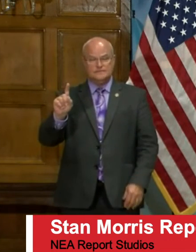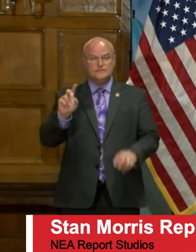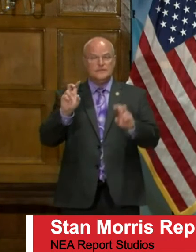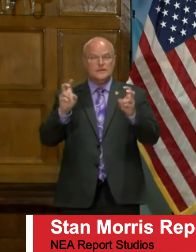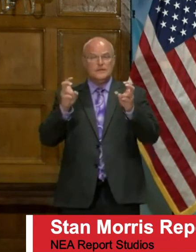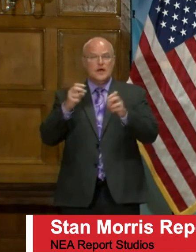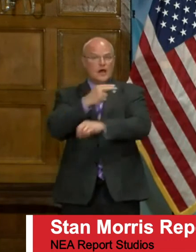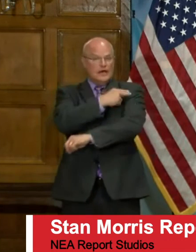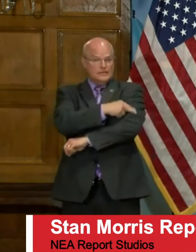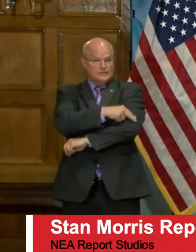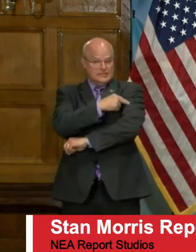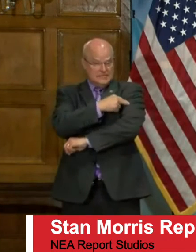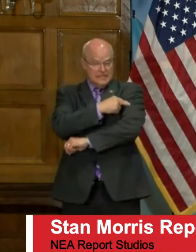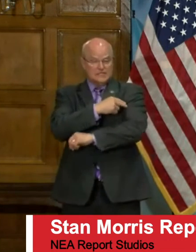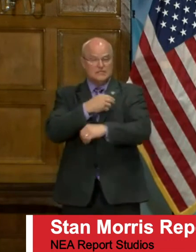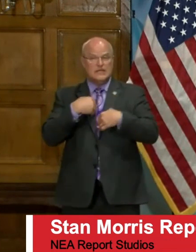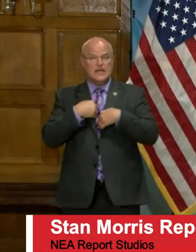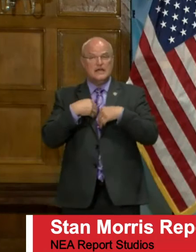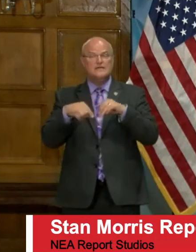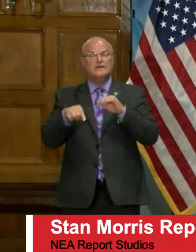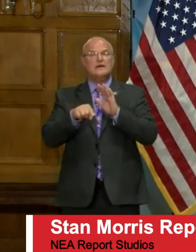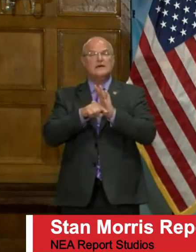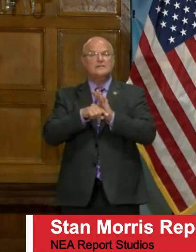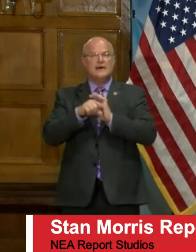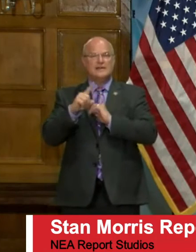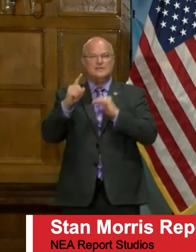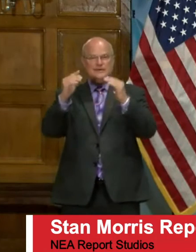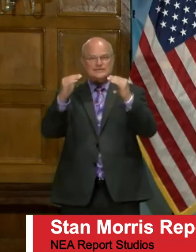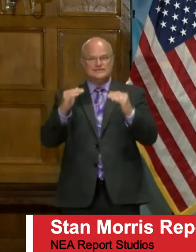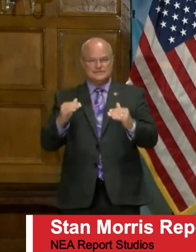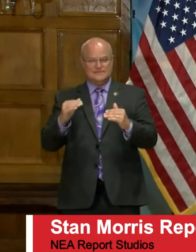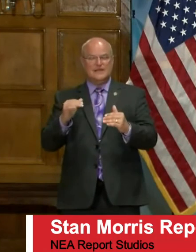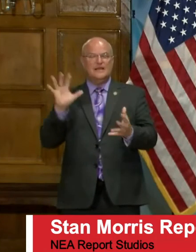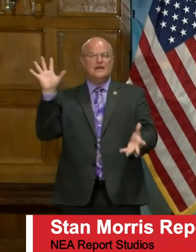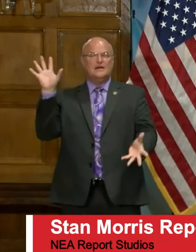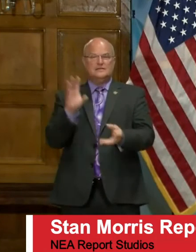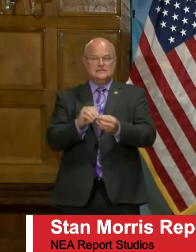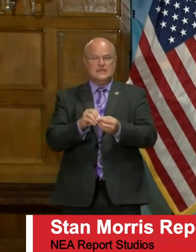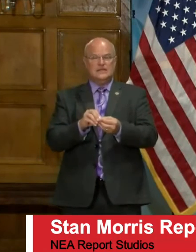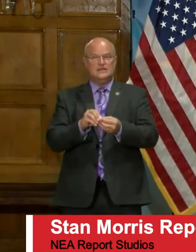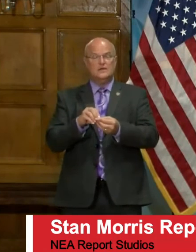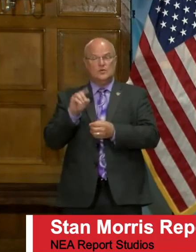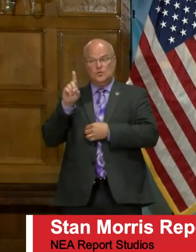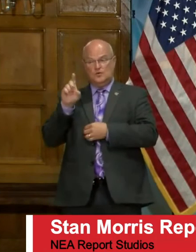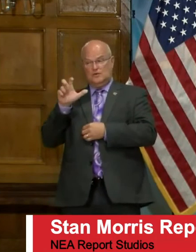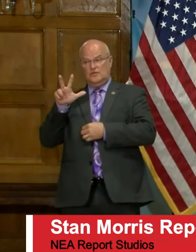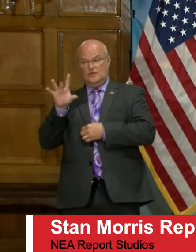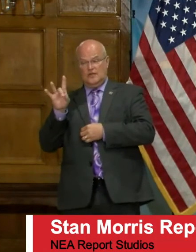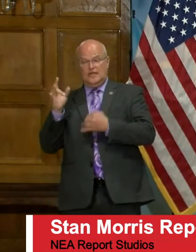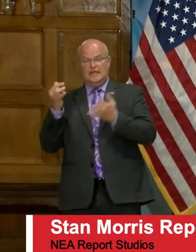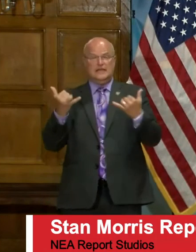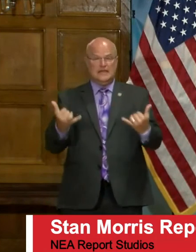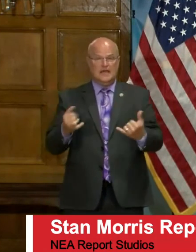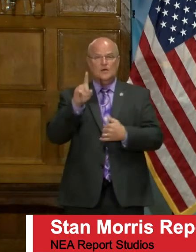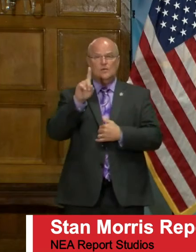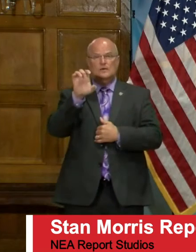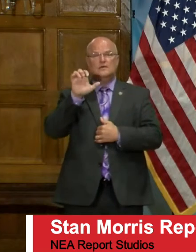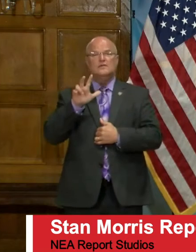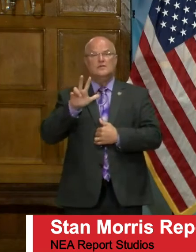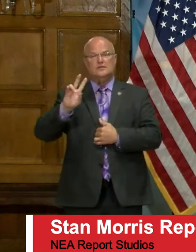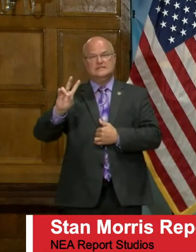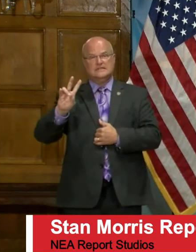of hospitalizations, we have a -1 in hospitalization. That brings us from 138 to